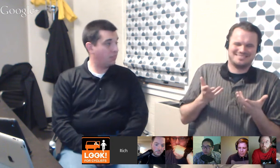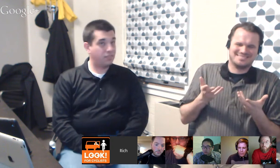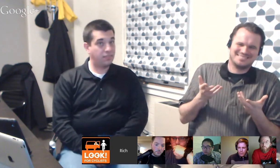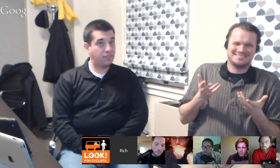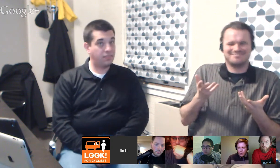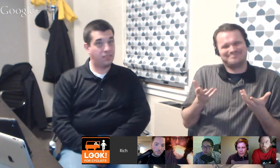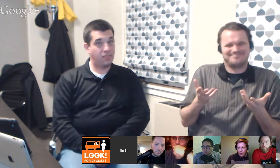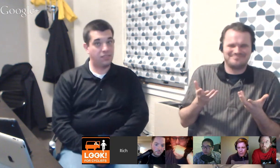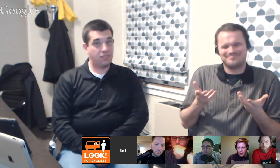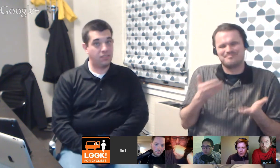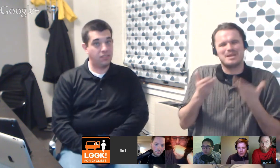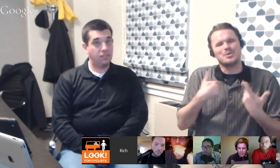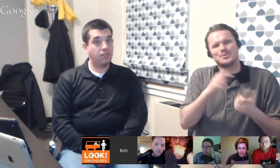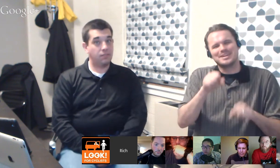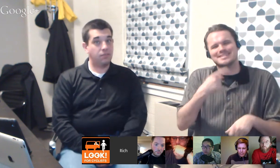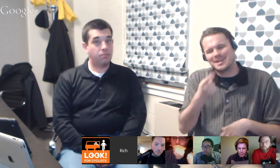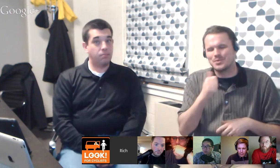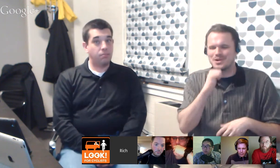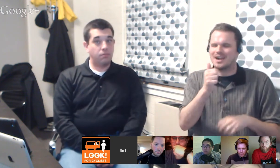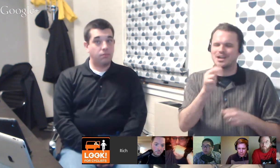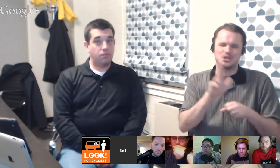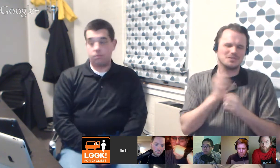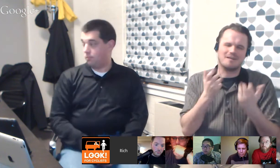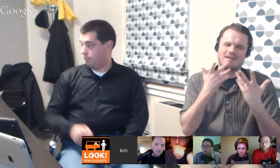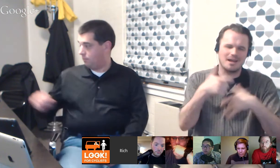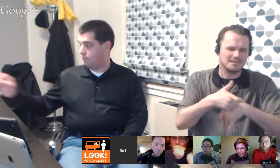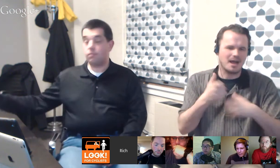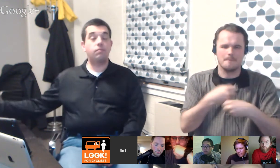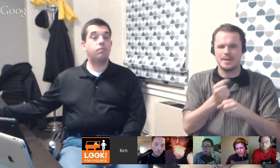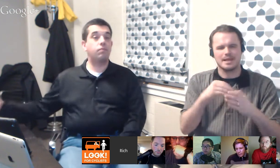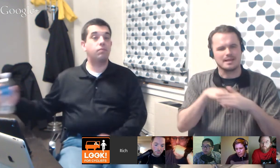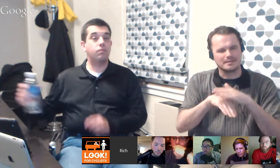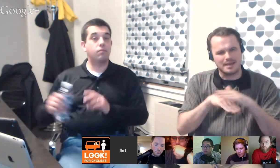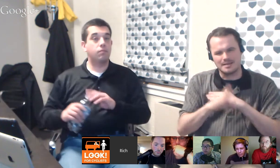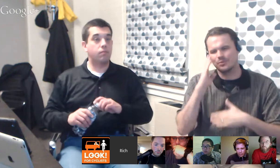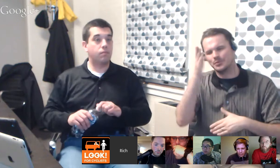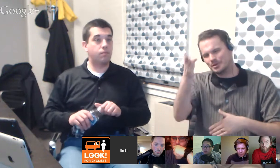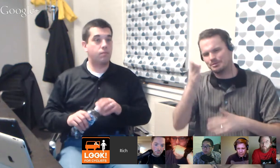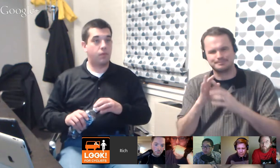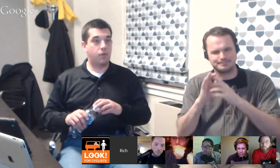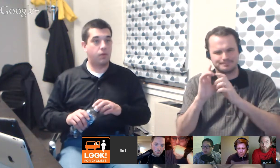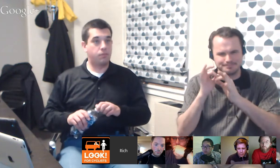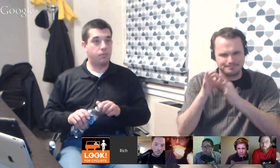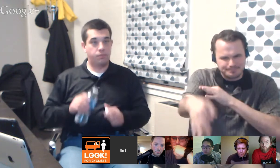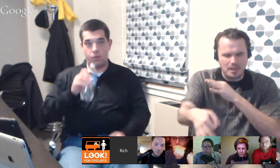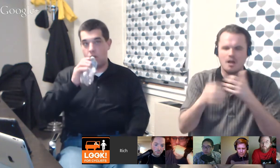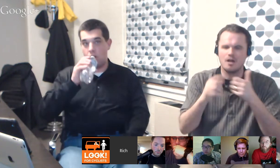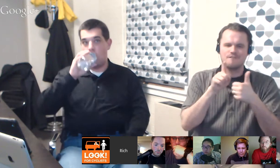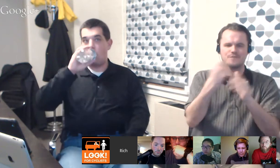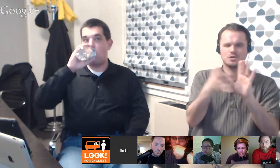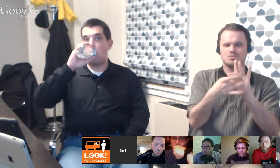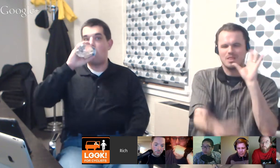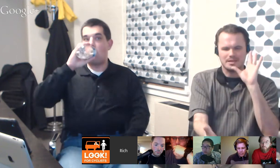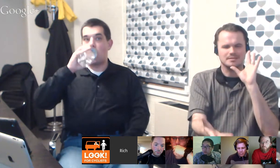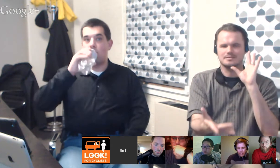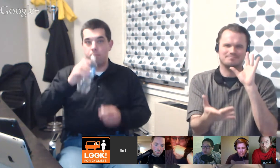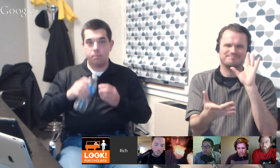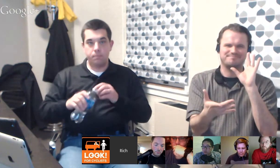maybe we can say, okay, we're not going to spend time to make that accessible. We'll work that in later, but at first release, we're not going to do